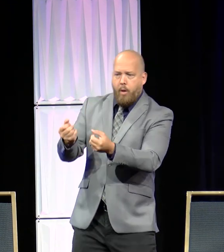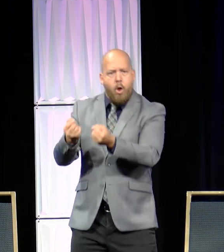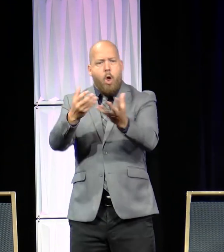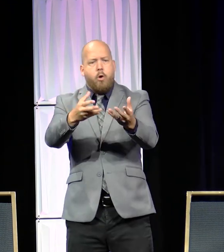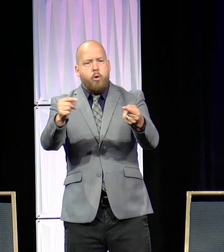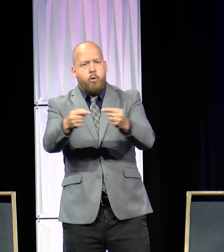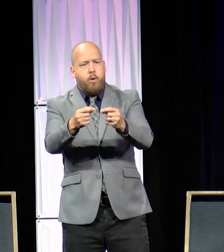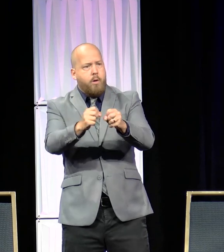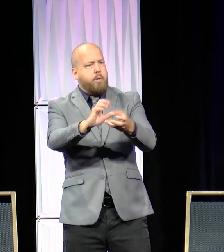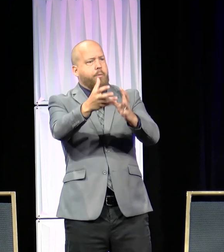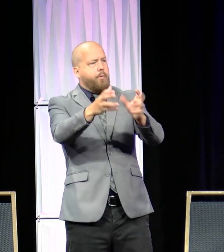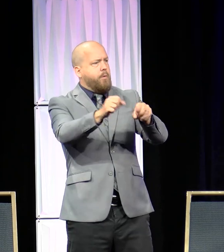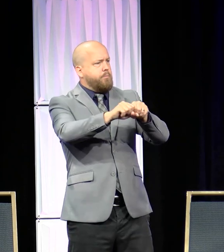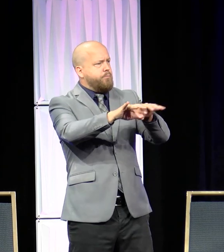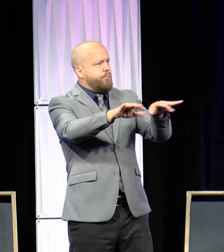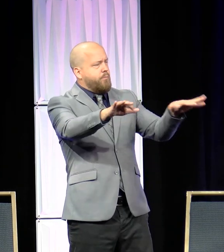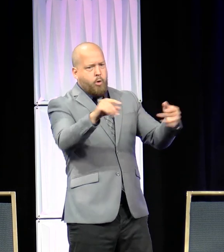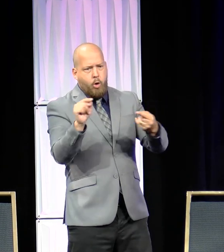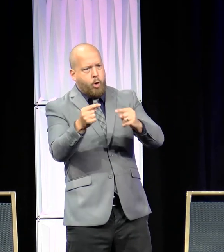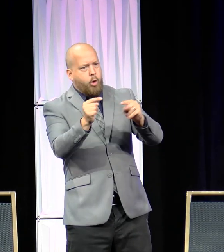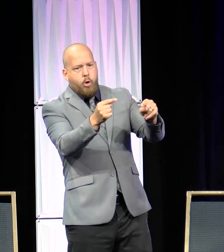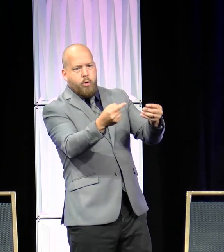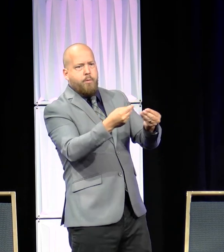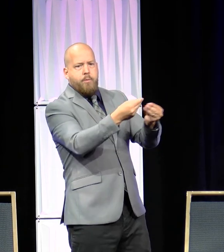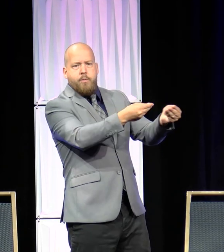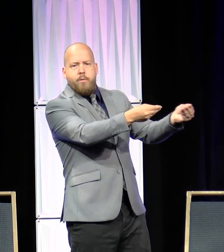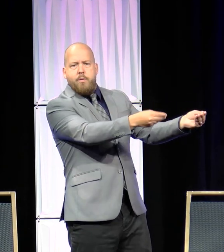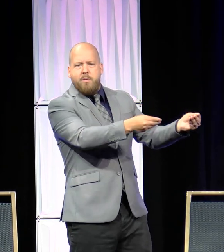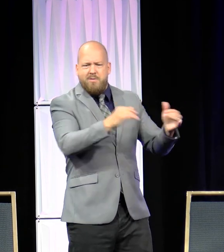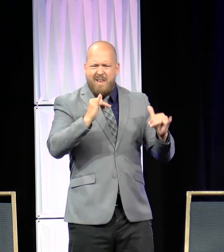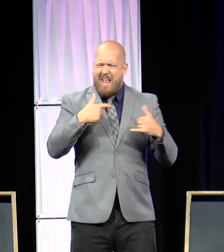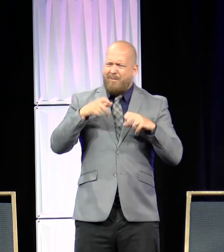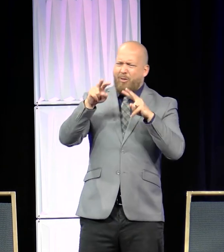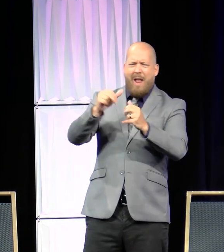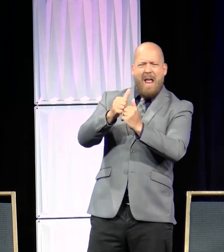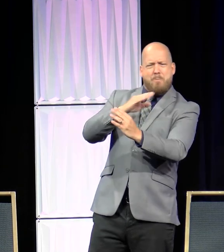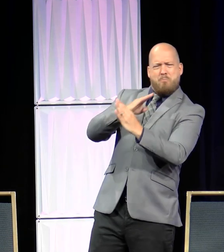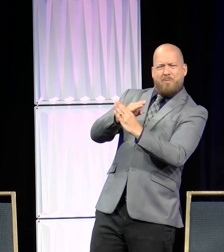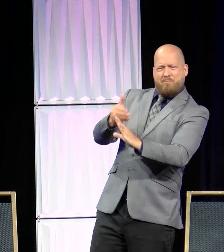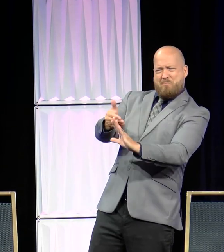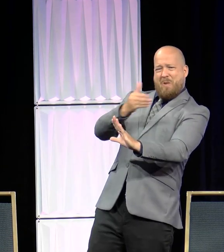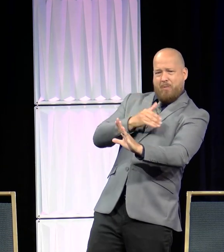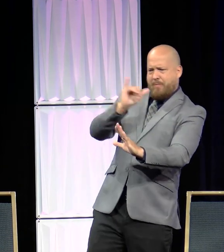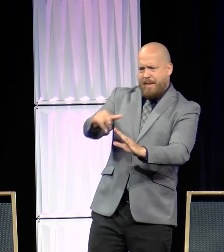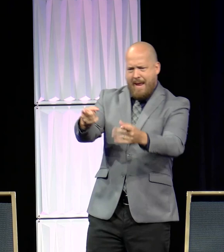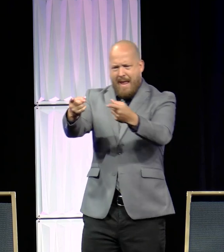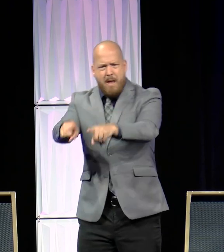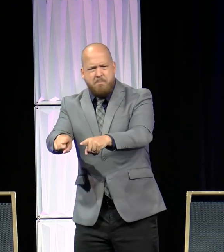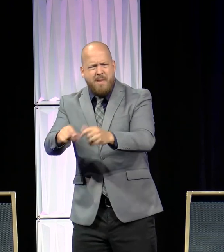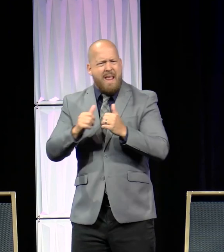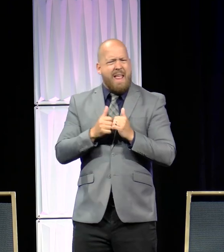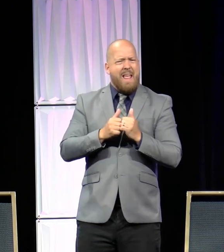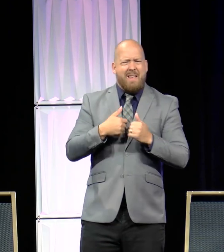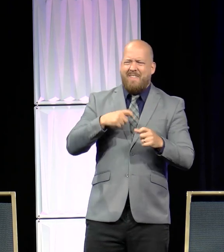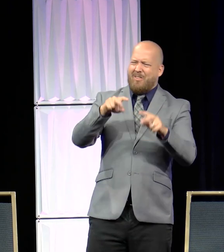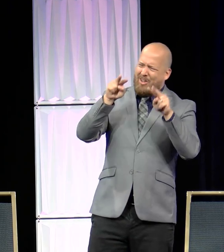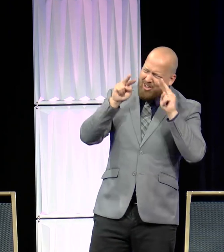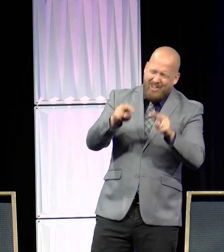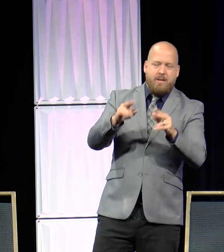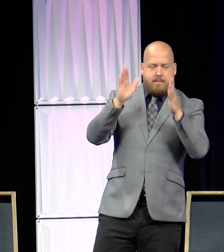this prevention work, with a different heart, with a different soul as it relates to men. We have to work with men who have caused